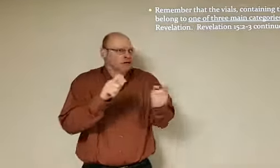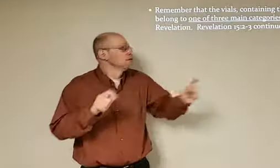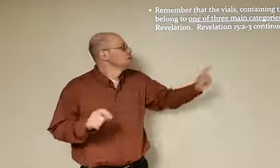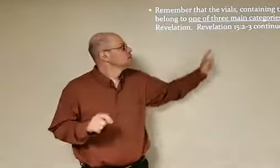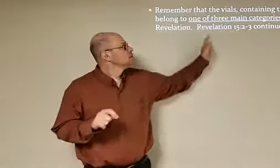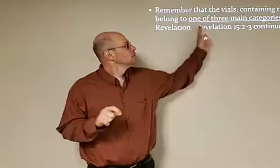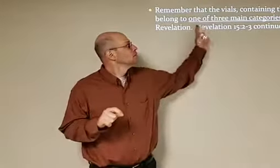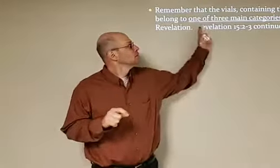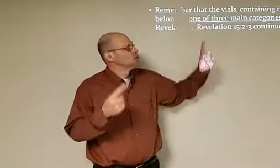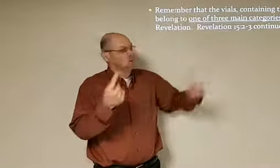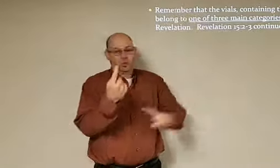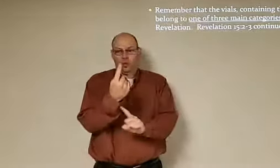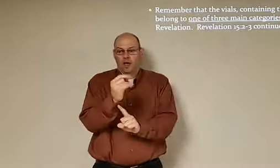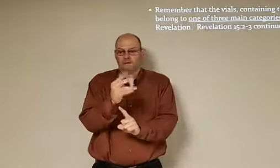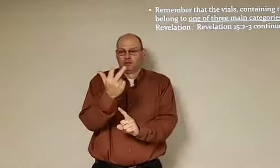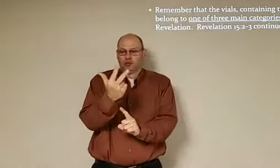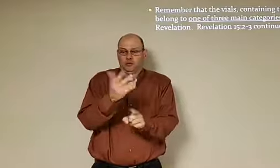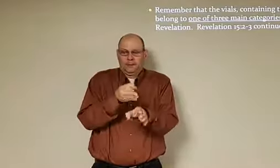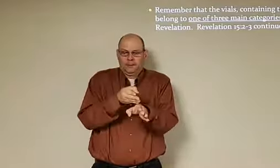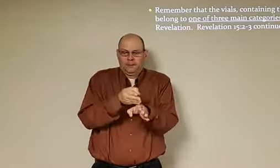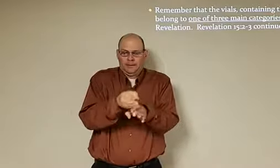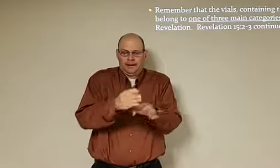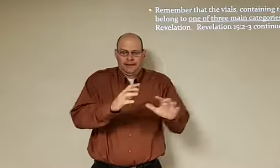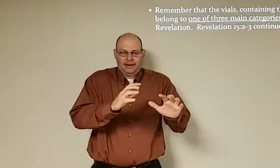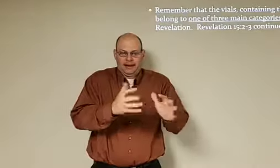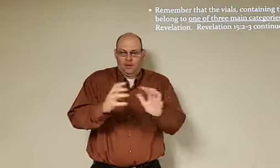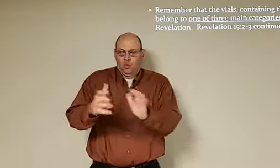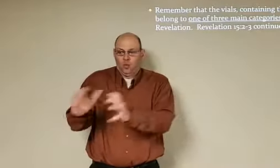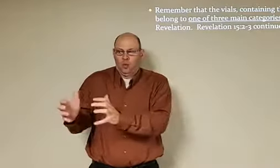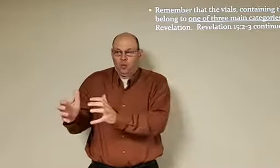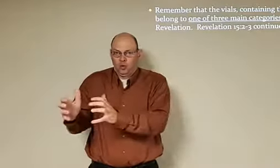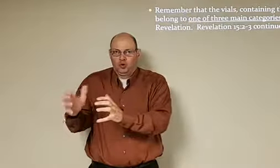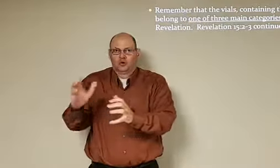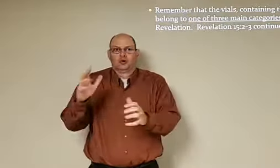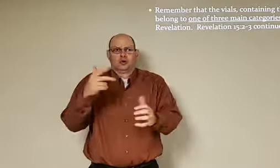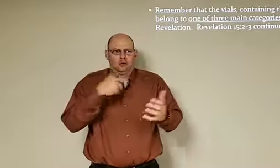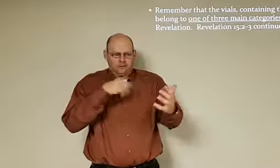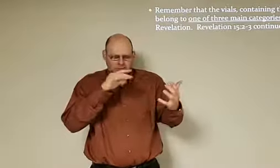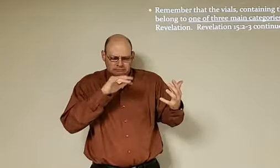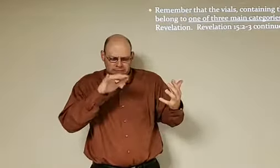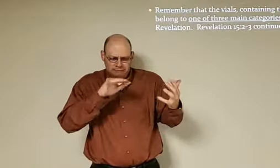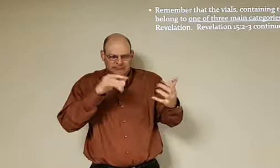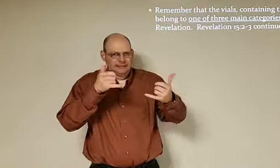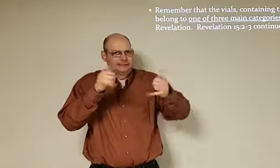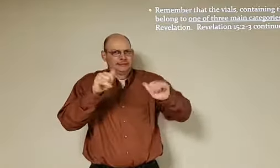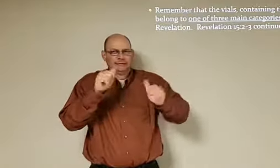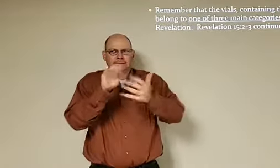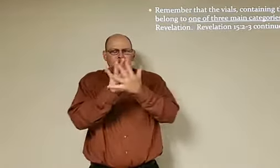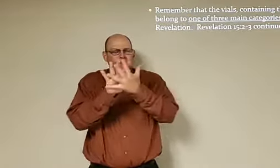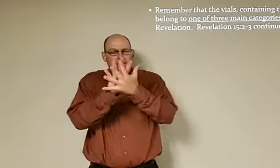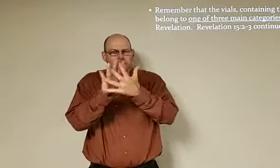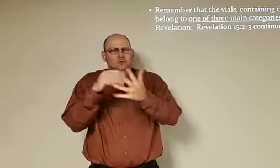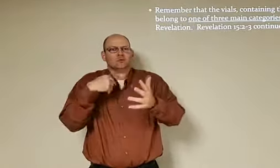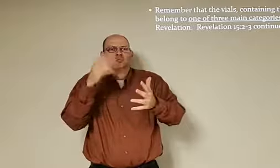Just to let you know, I'm not exactly specifically sure about the three main categories. It's a